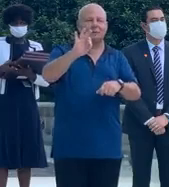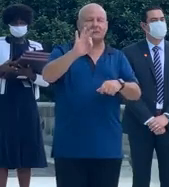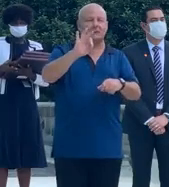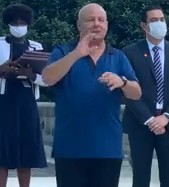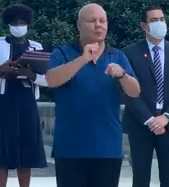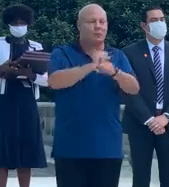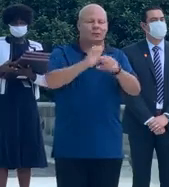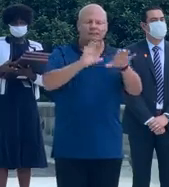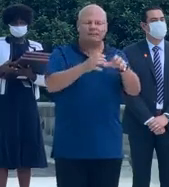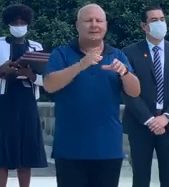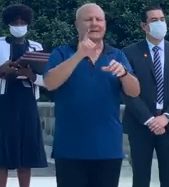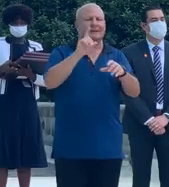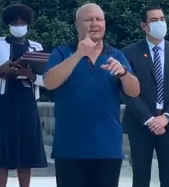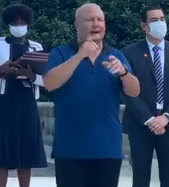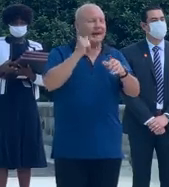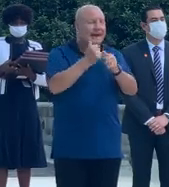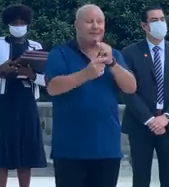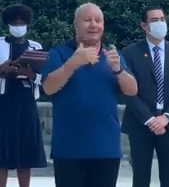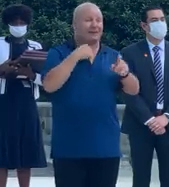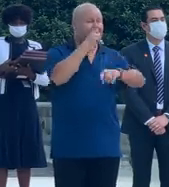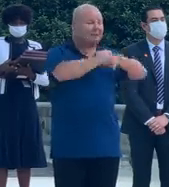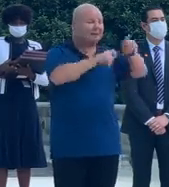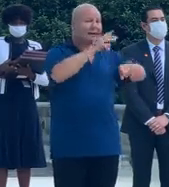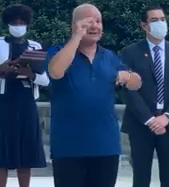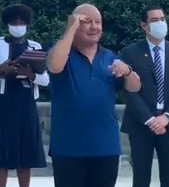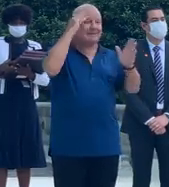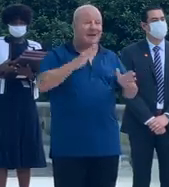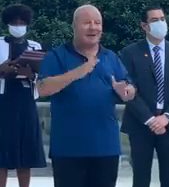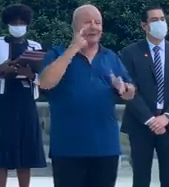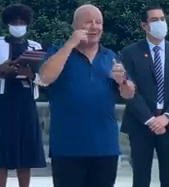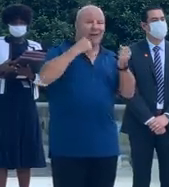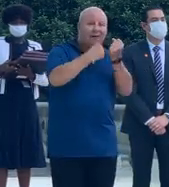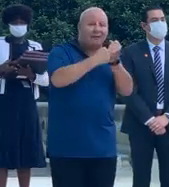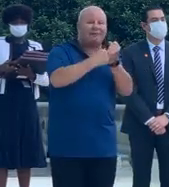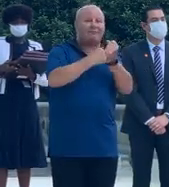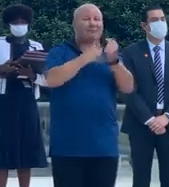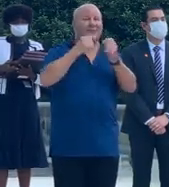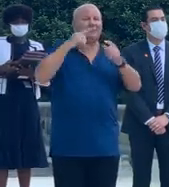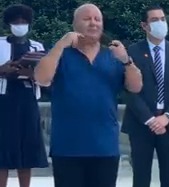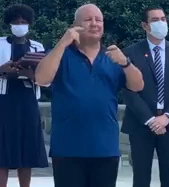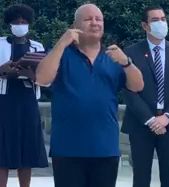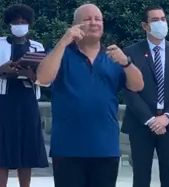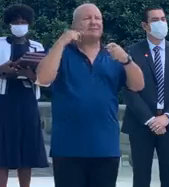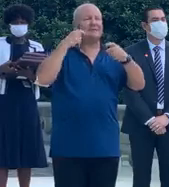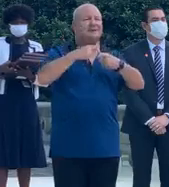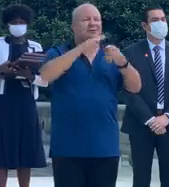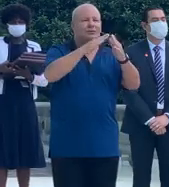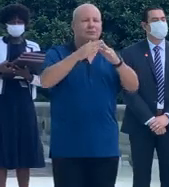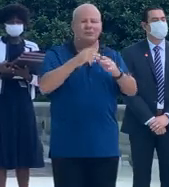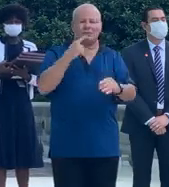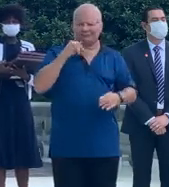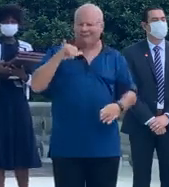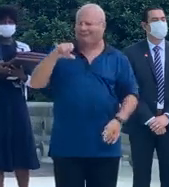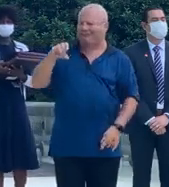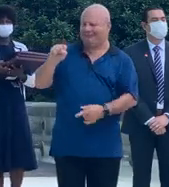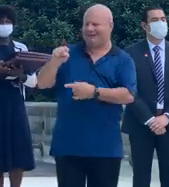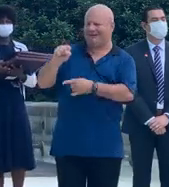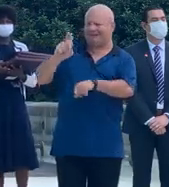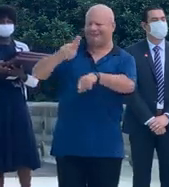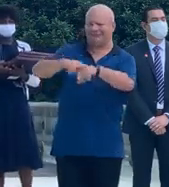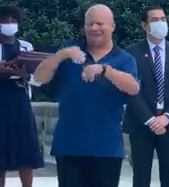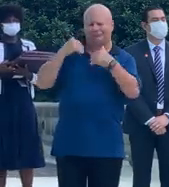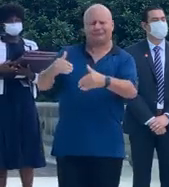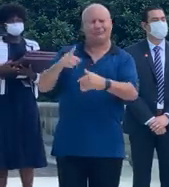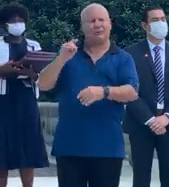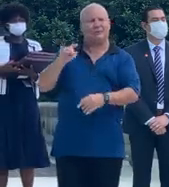the mayor to help the Hispanic community, she has said, yes, let's do it. And because of that, particularly on the